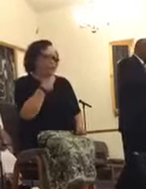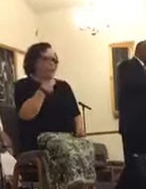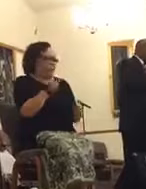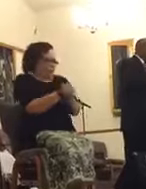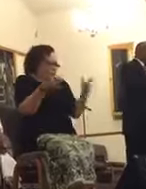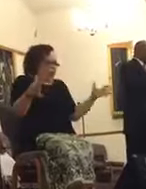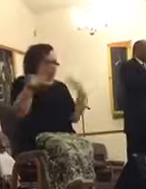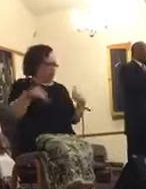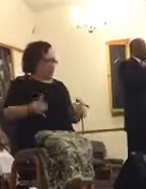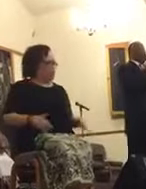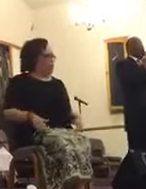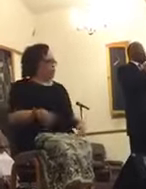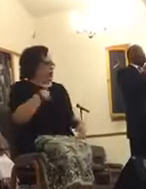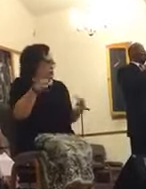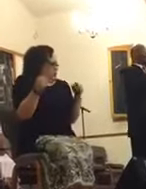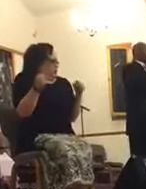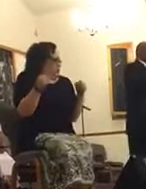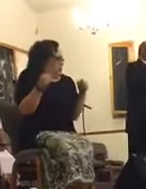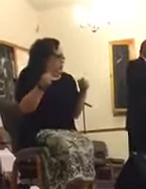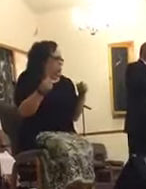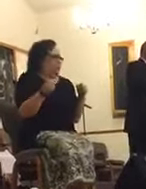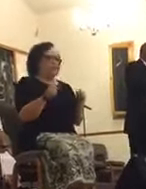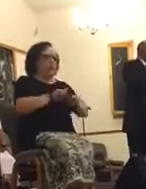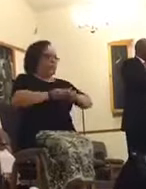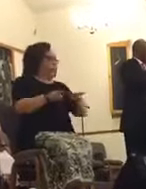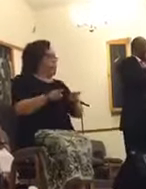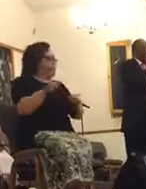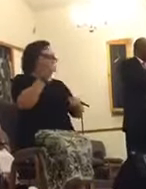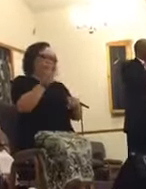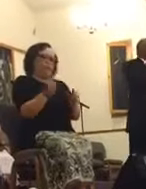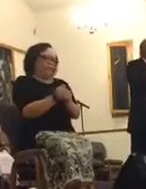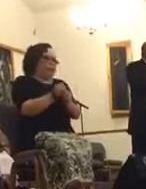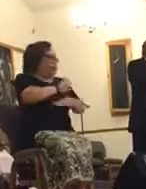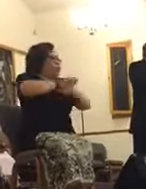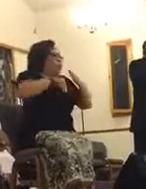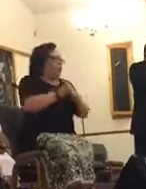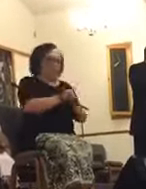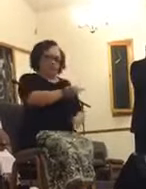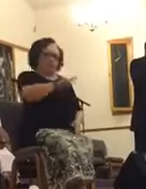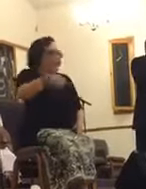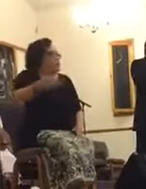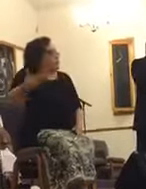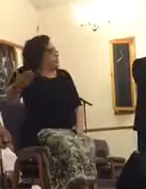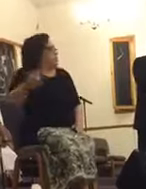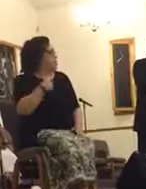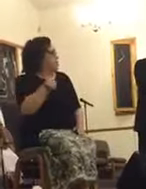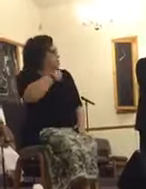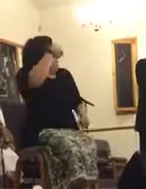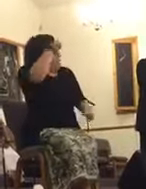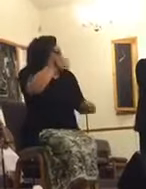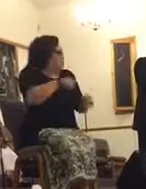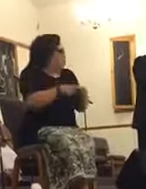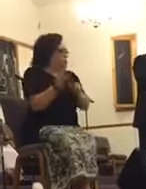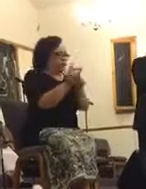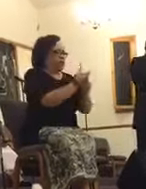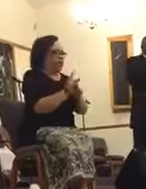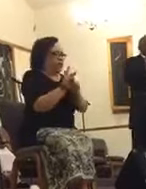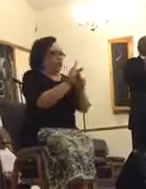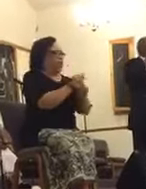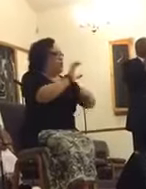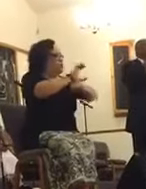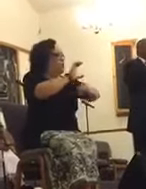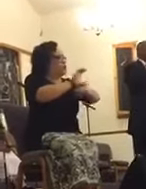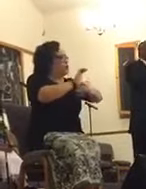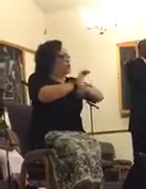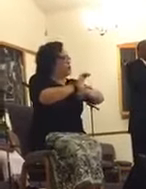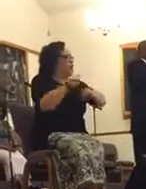cold. And beside all of these things, I carried with me the care of the church. And I'm here to tell